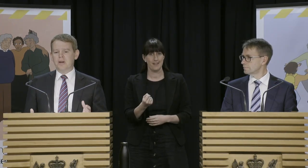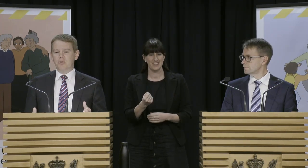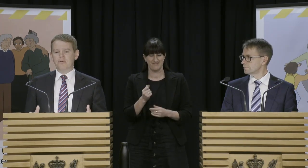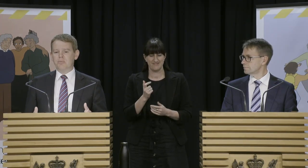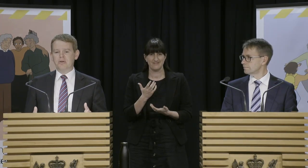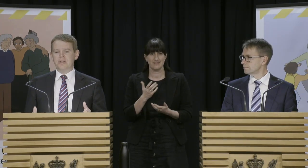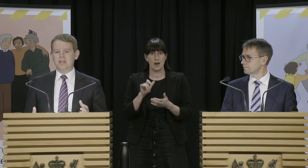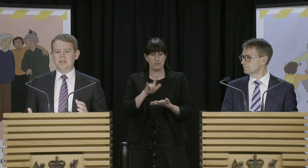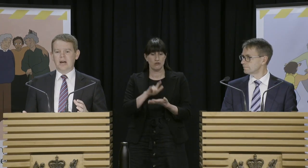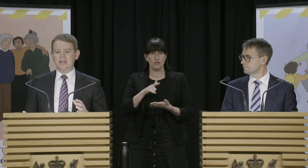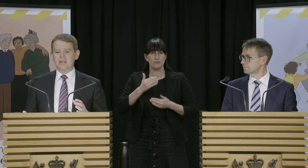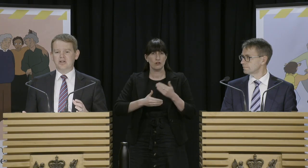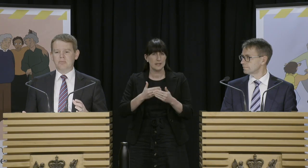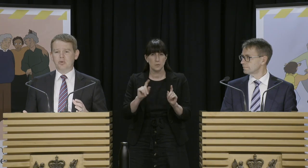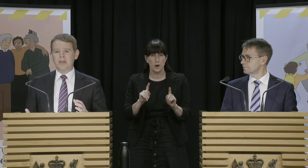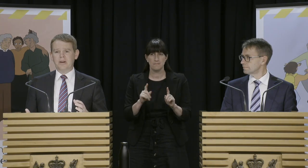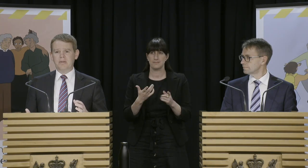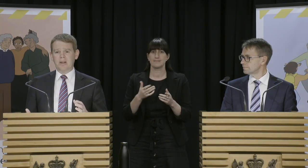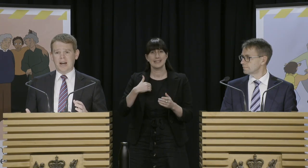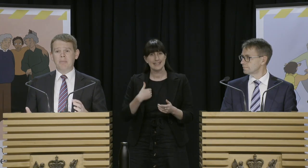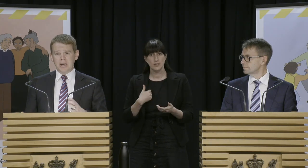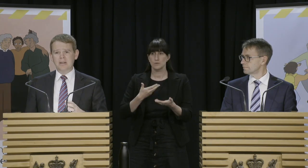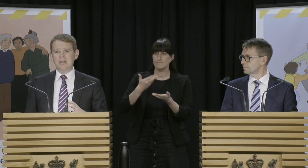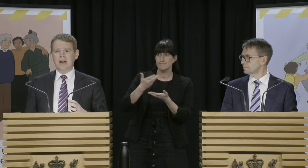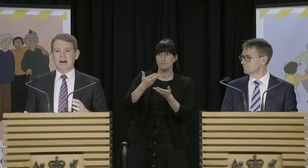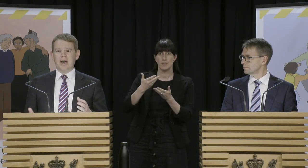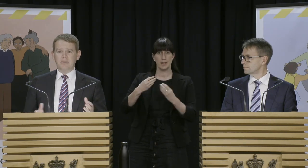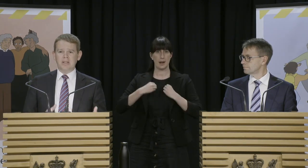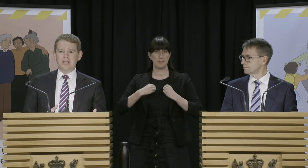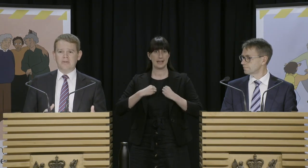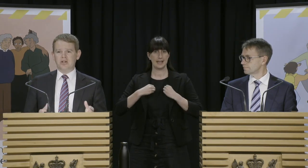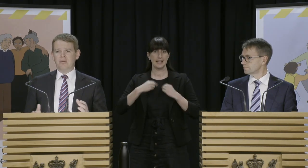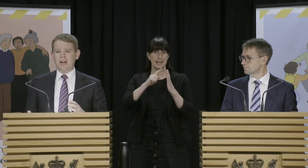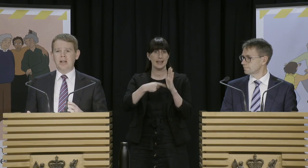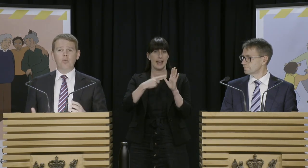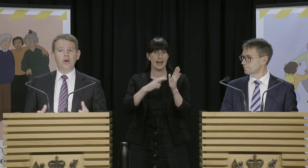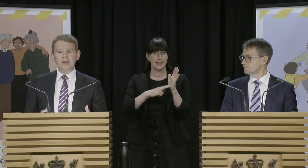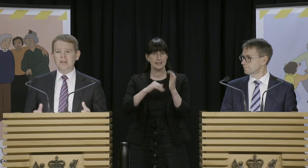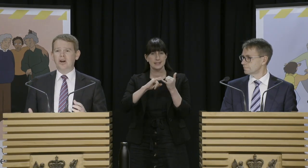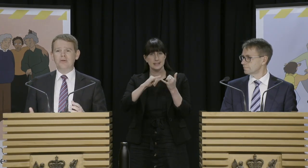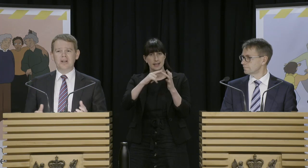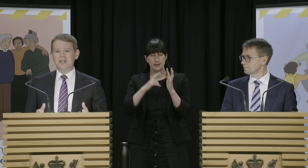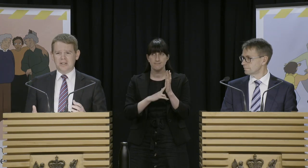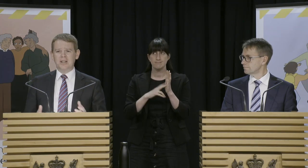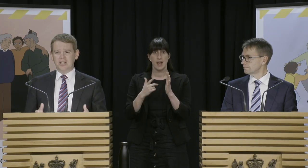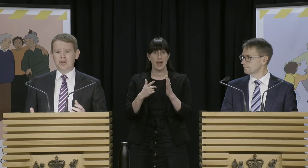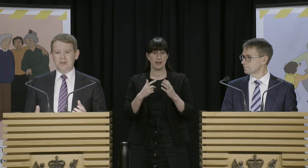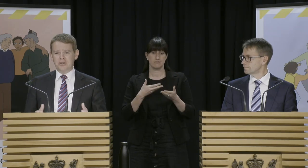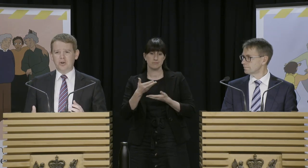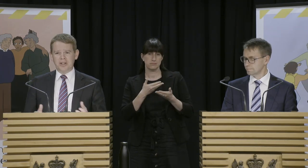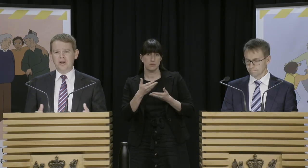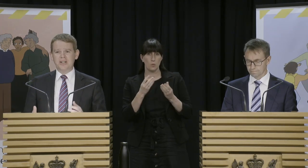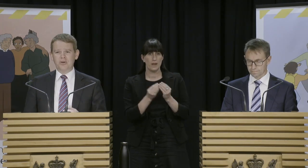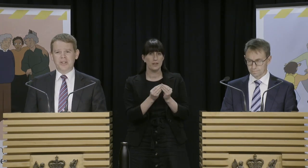Often with the approvals process, there's discussion between the company and MedSafe just around any wording that goes, it's a little